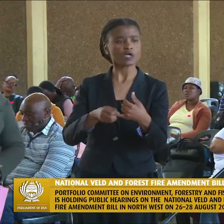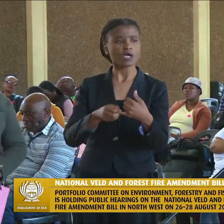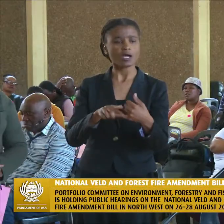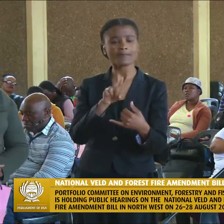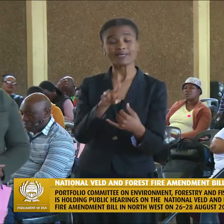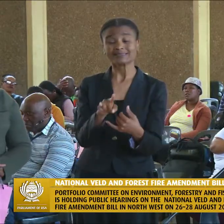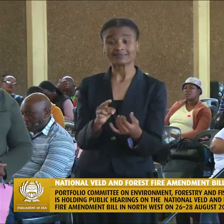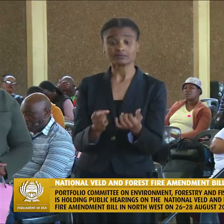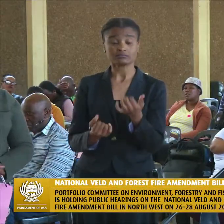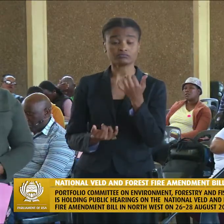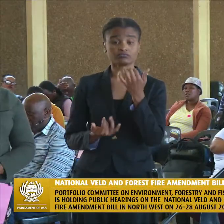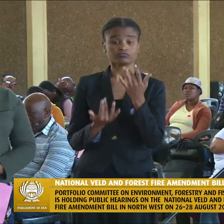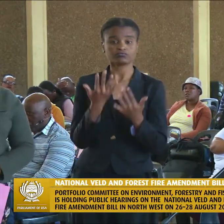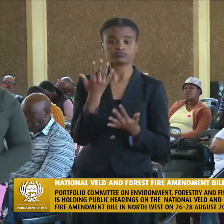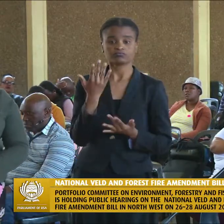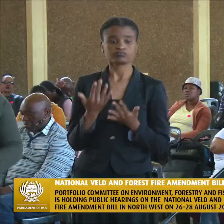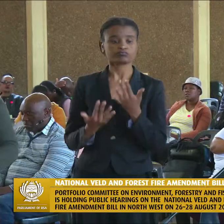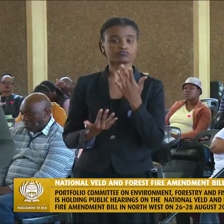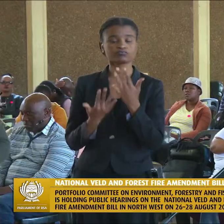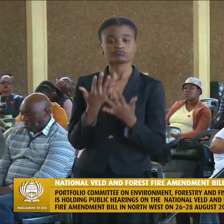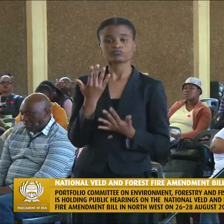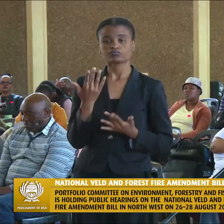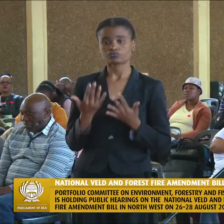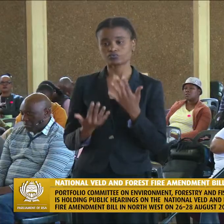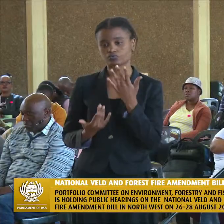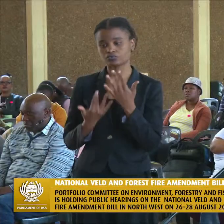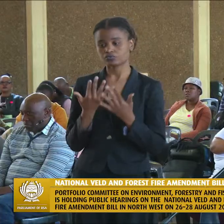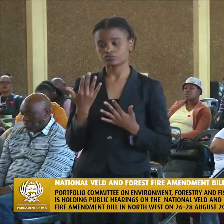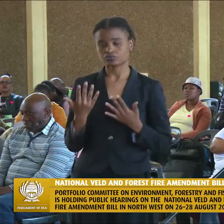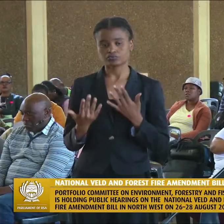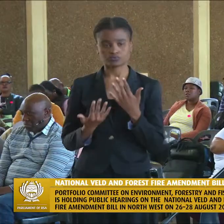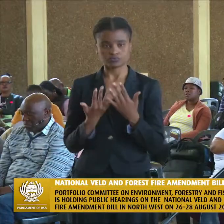putting off the fire in that area